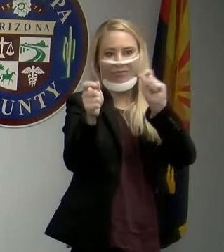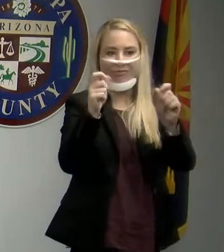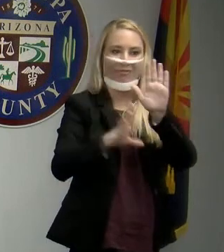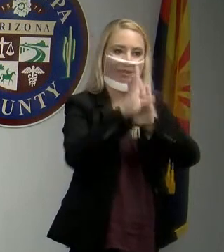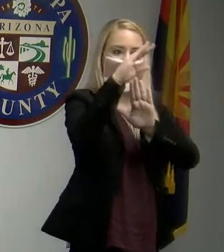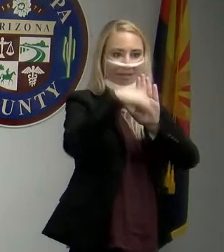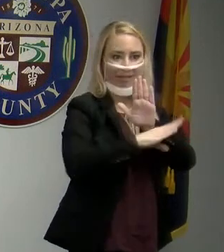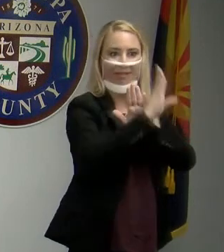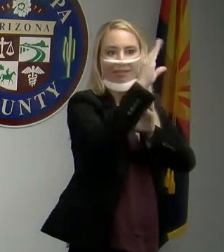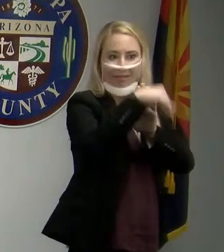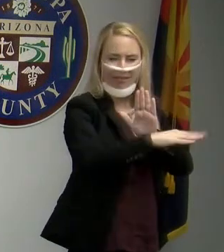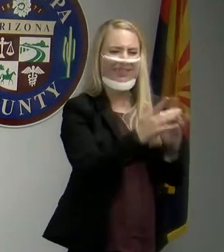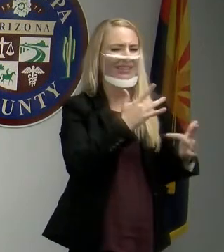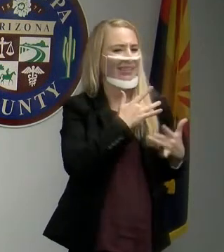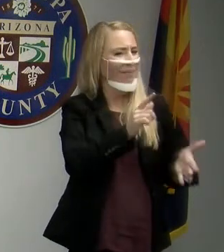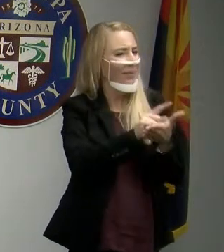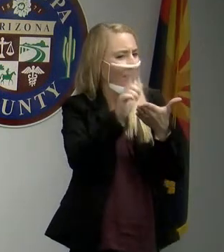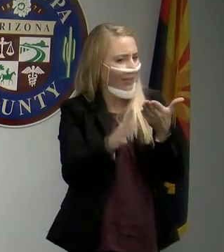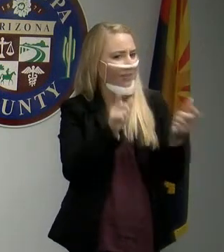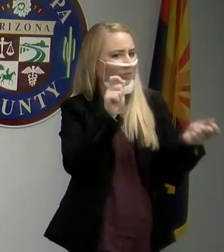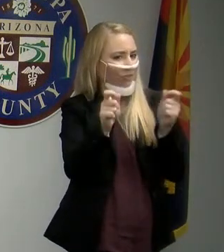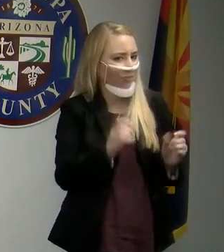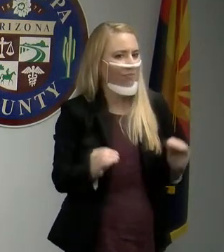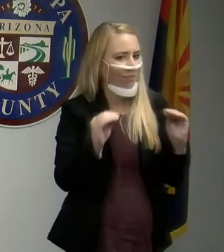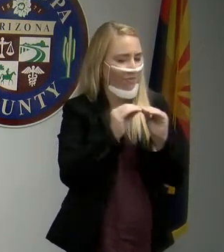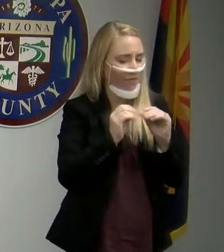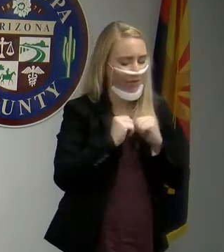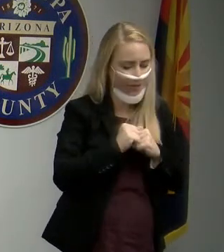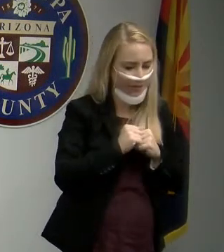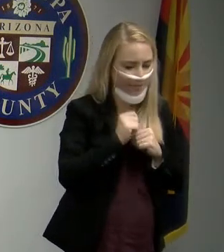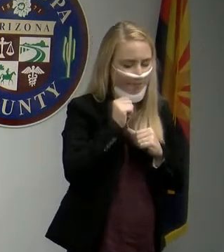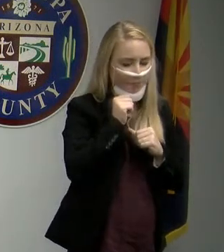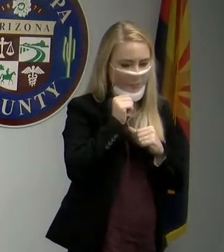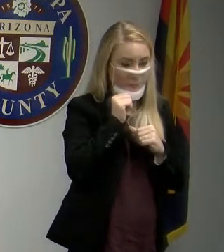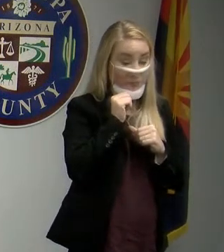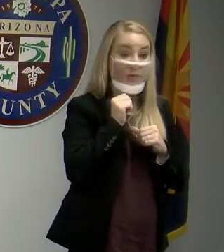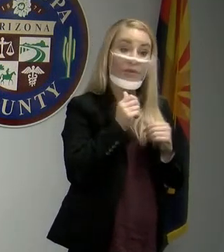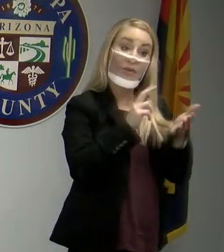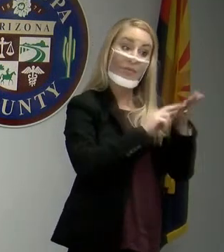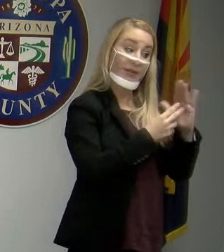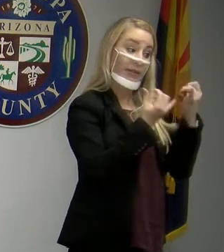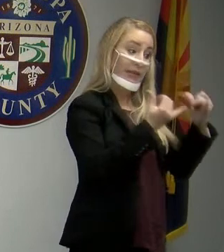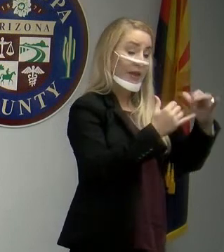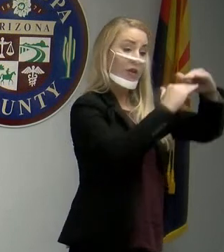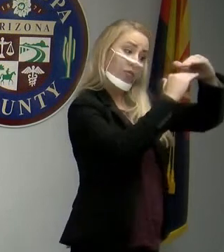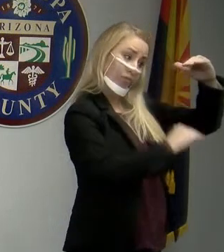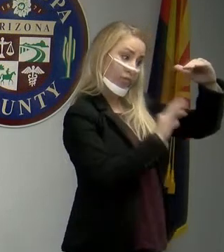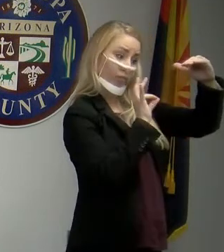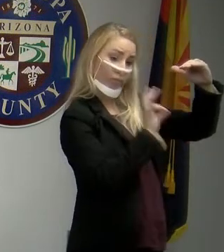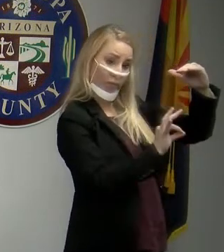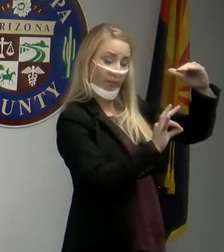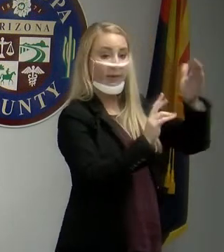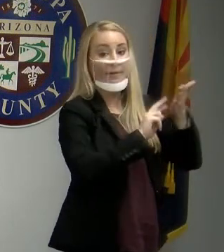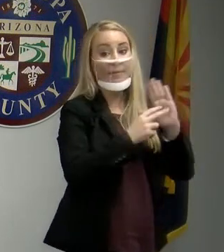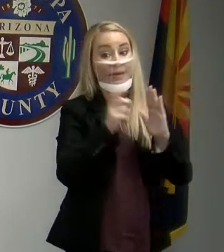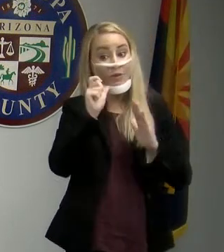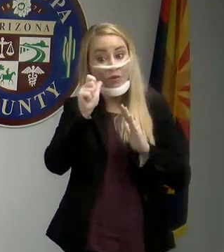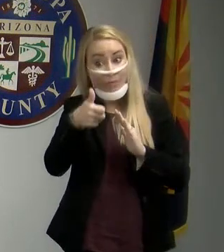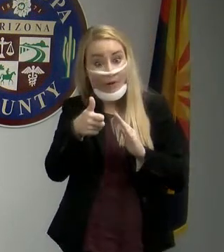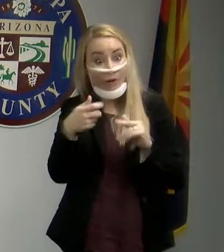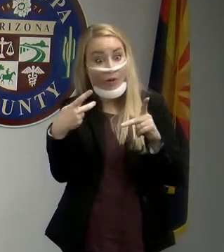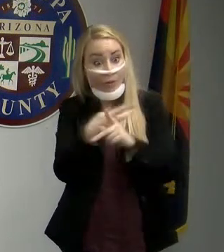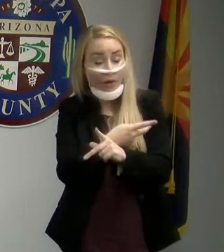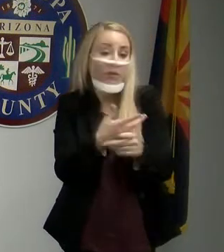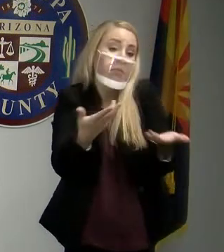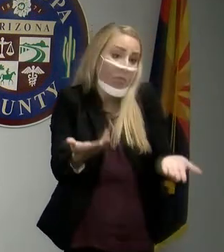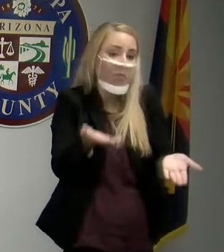on the weekends. That's something we see. So just because we are in a better place today doesn't mean we'll be in a different place tomorrow. So we're going to talk in a moment. I'll